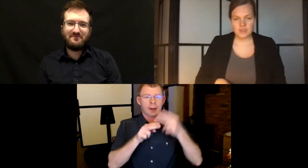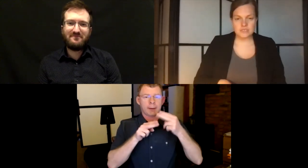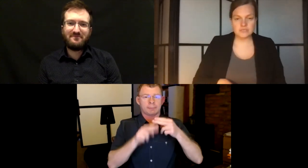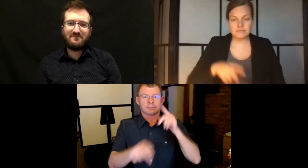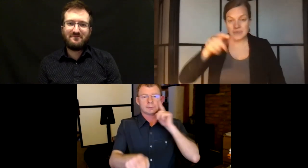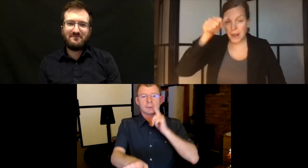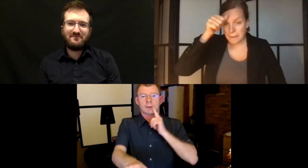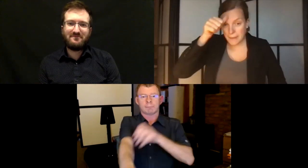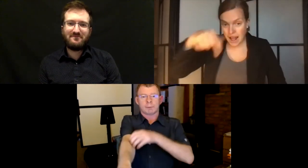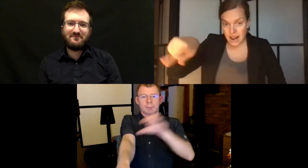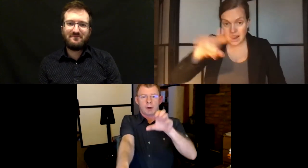and how that came about?